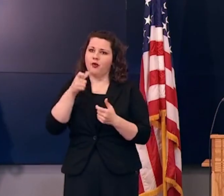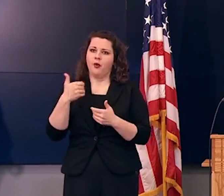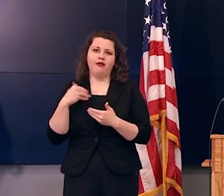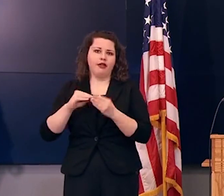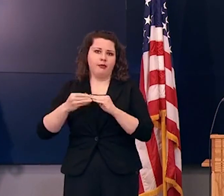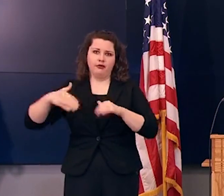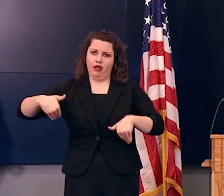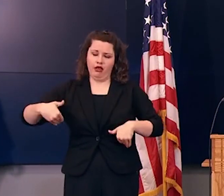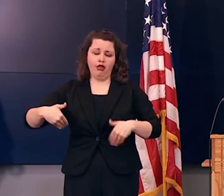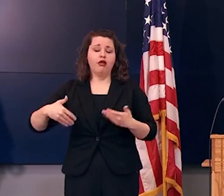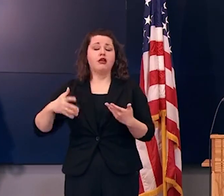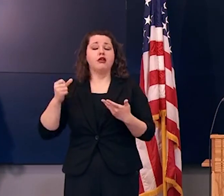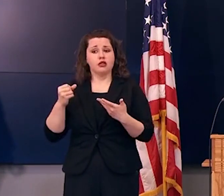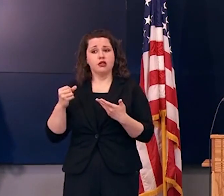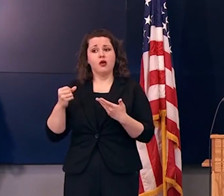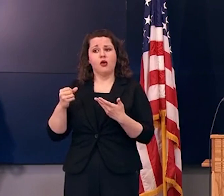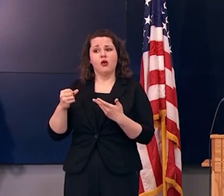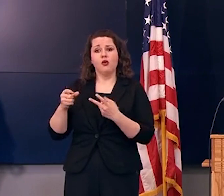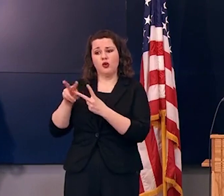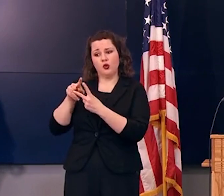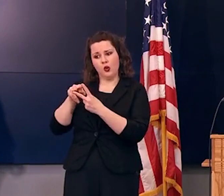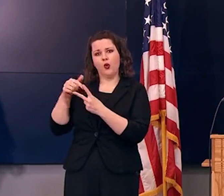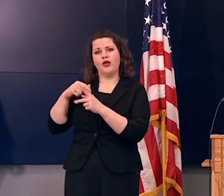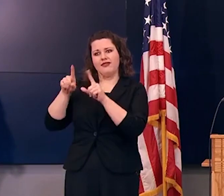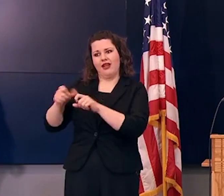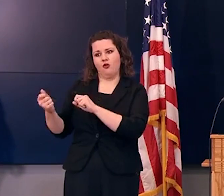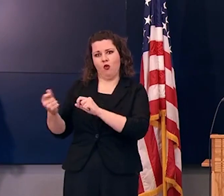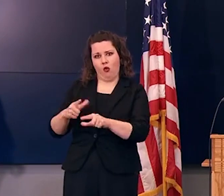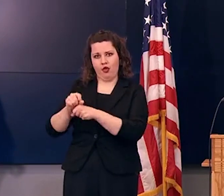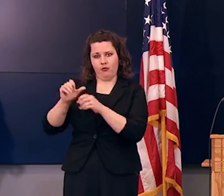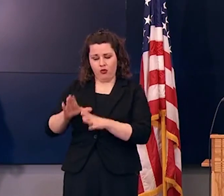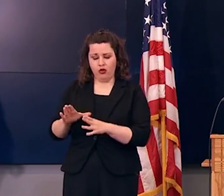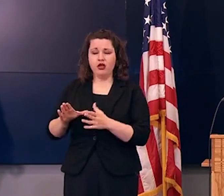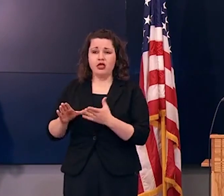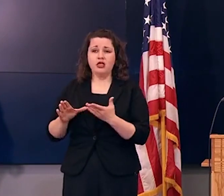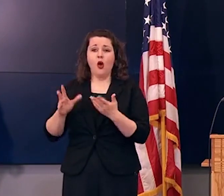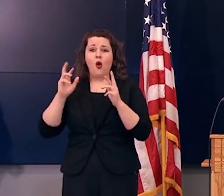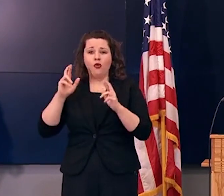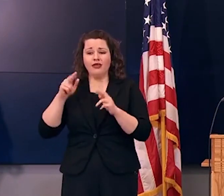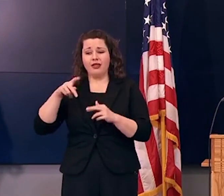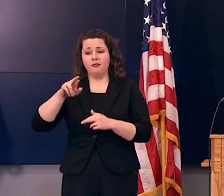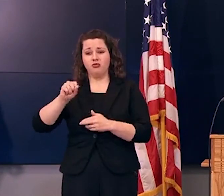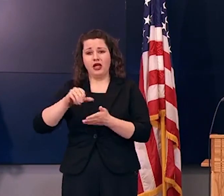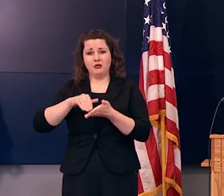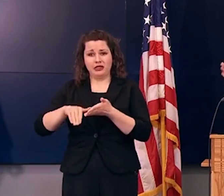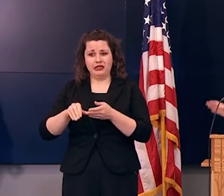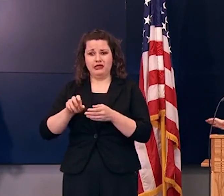time. But we're hoping we get that in time for when the press release goes out, so we'll